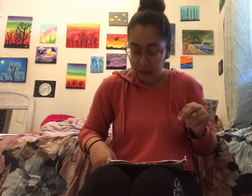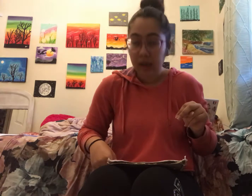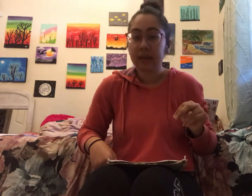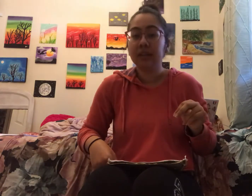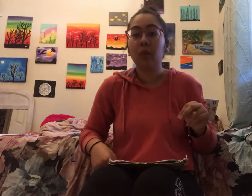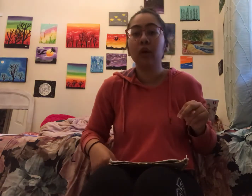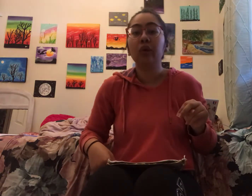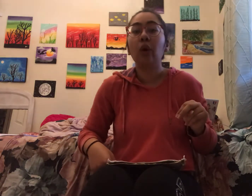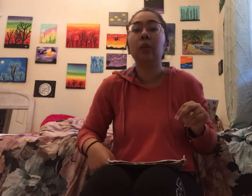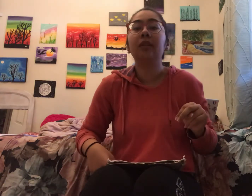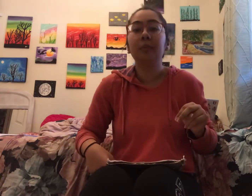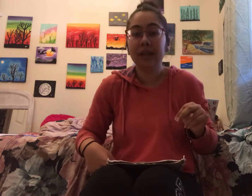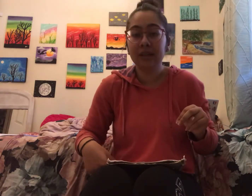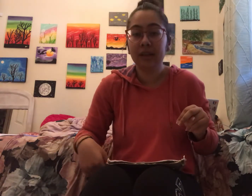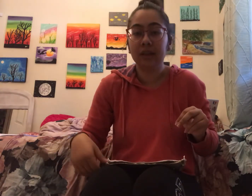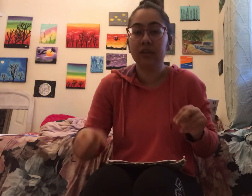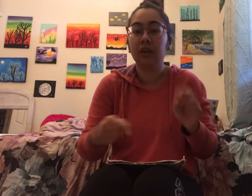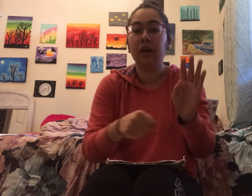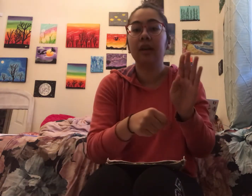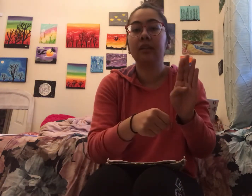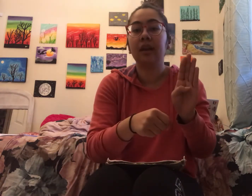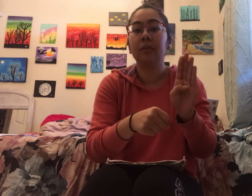And someone who owns a business. So you're going to sign